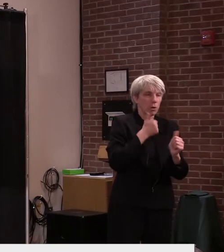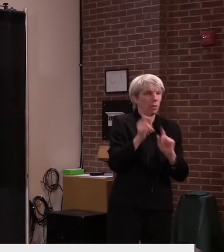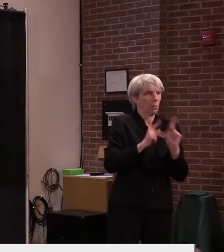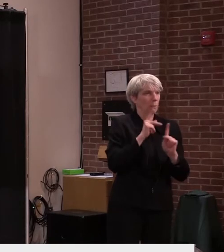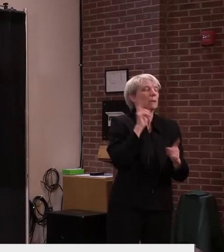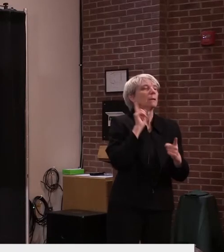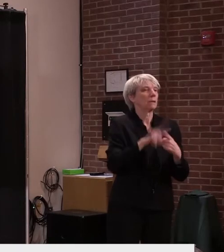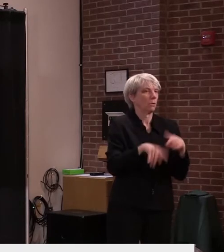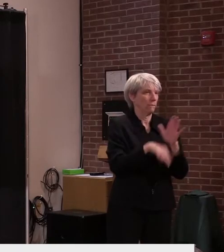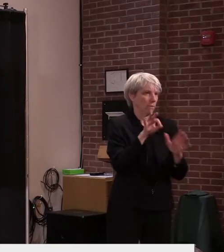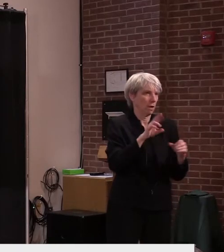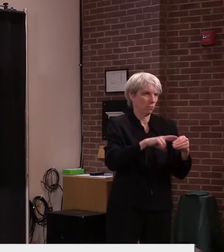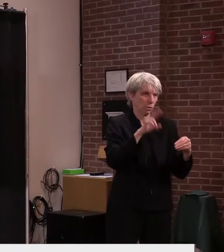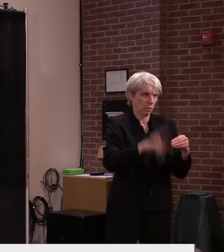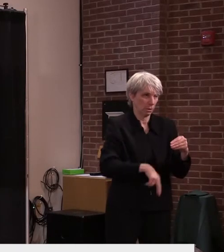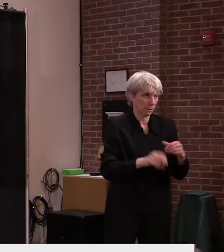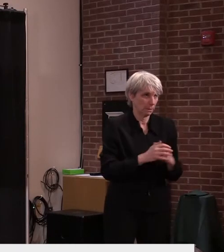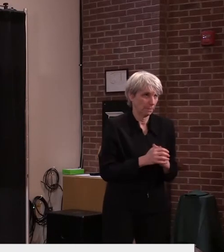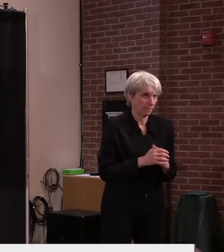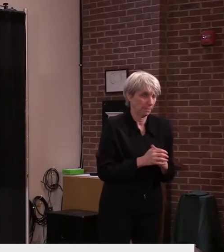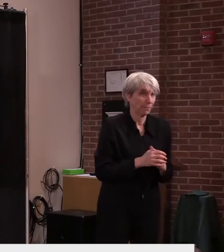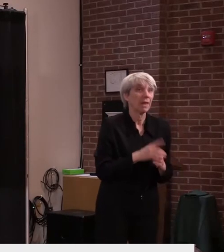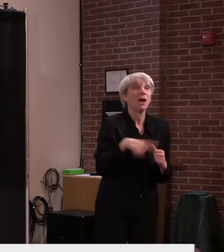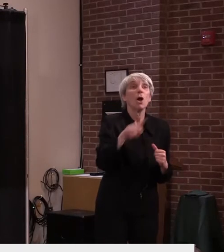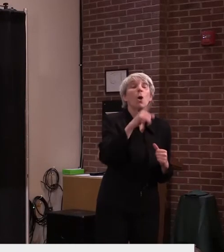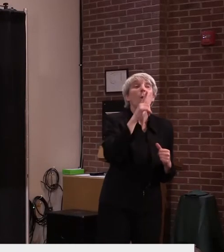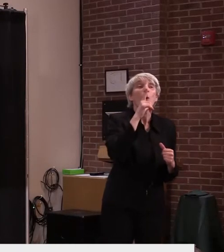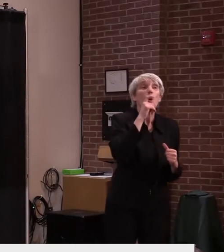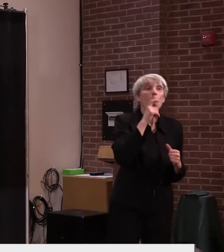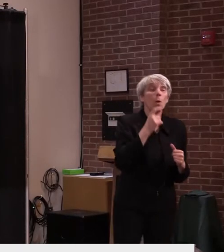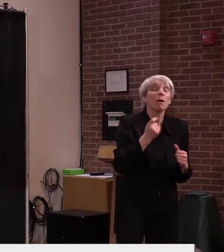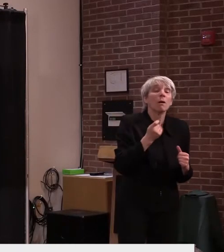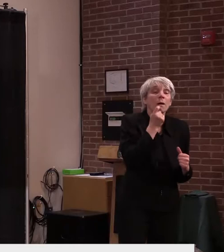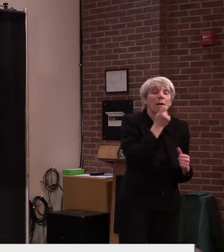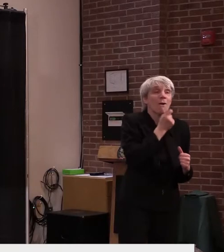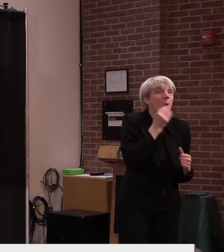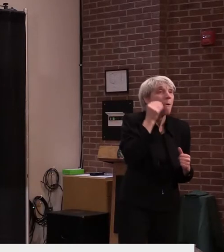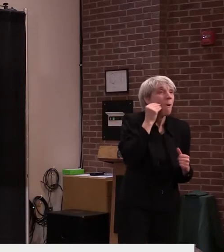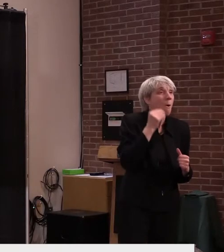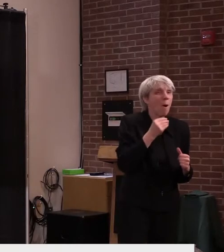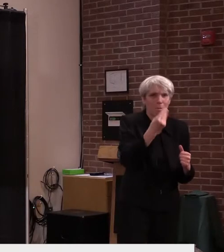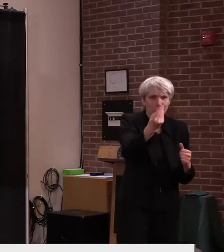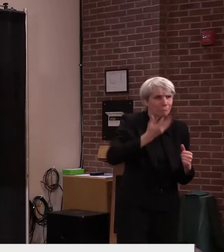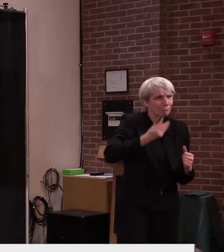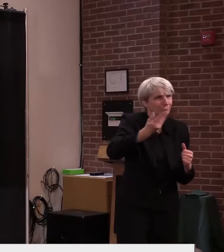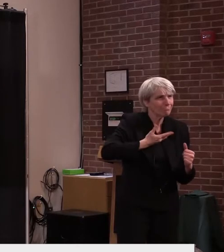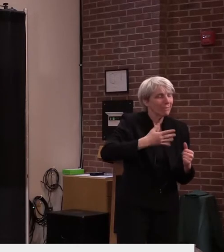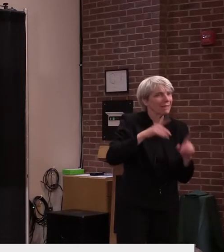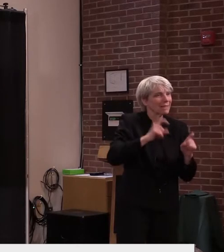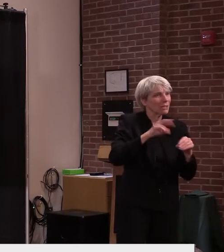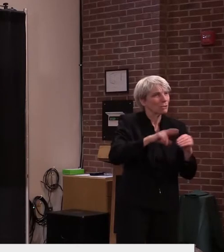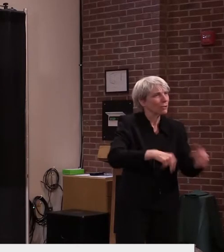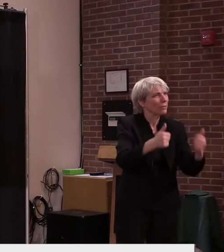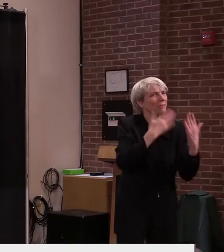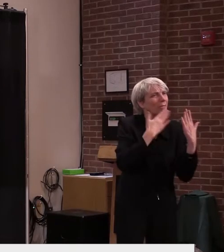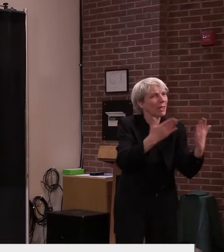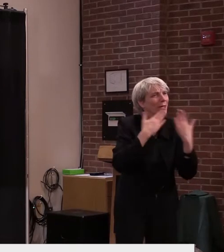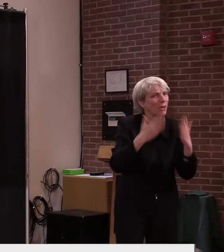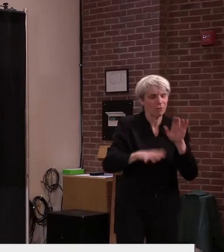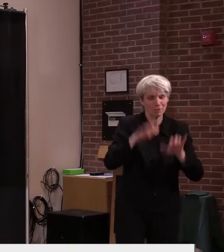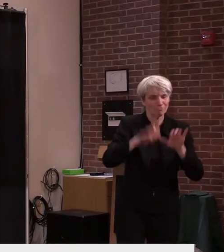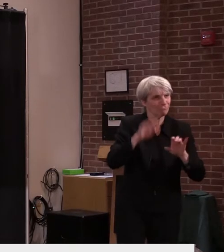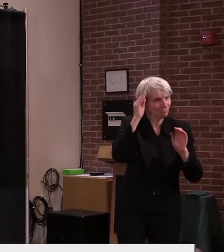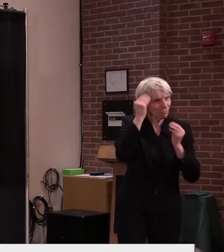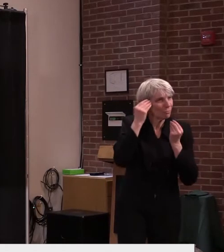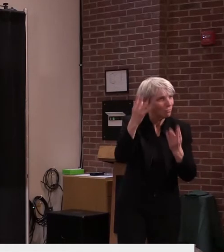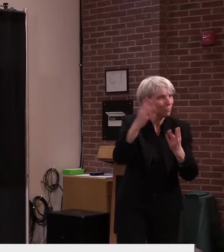I'd like to thank everyone who's reported their at-home test results already. You can see on our case dashboard the high numbers of what